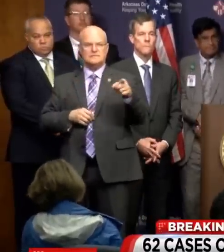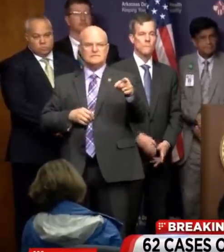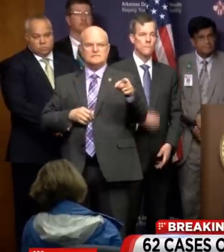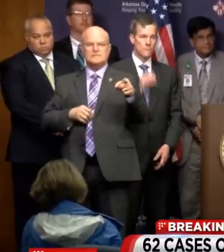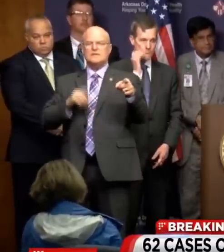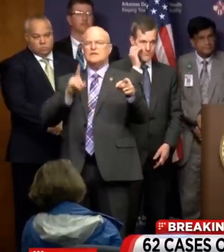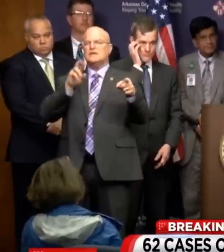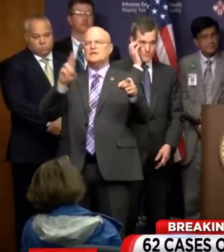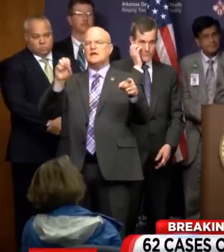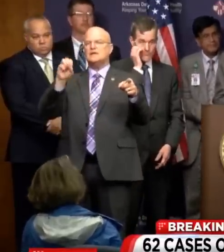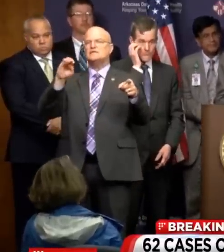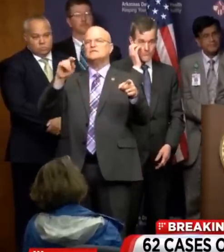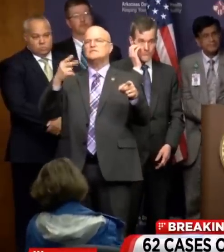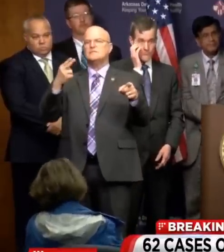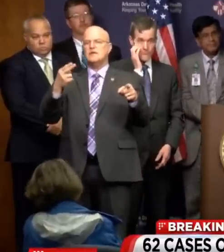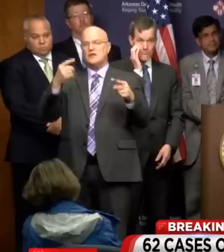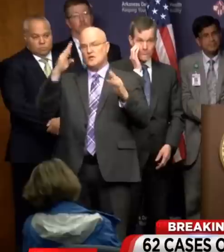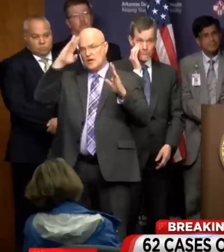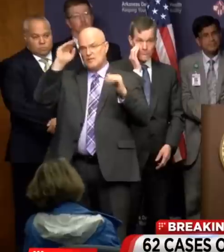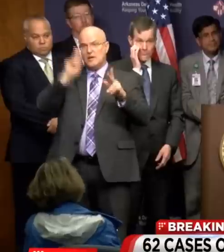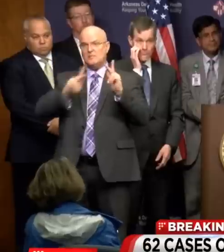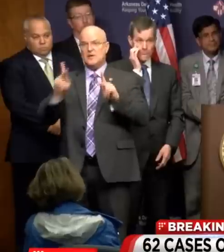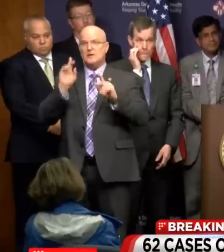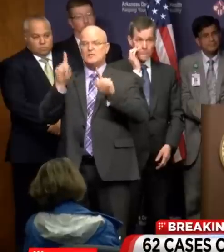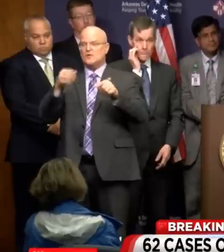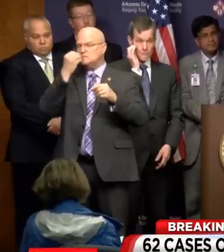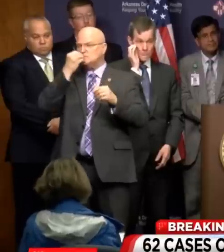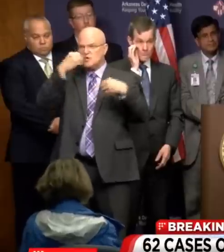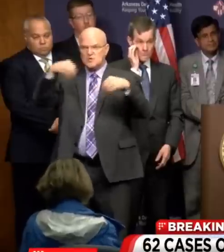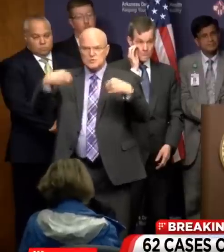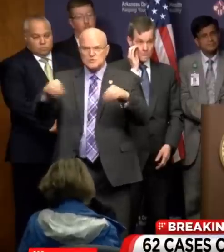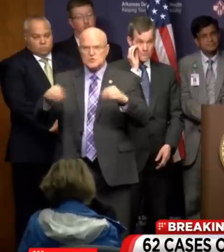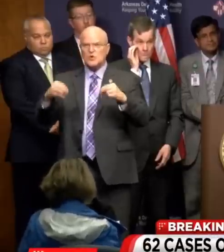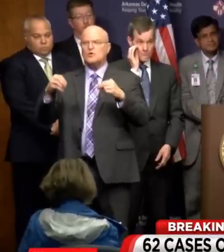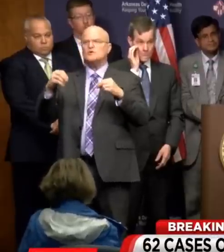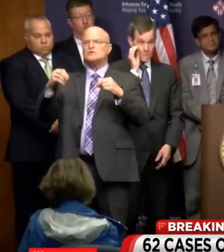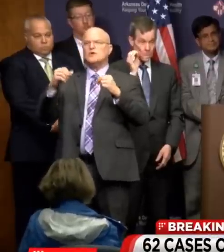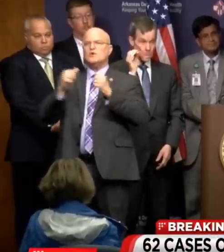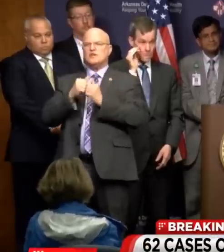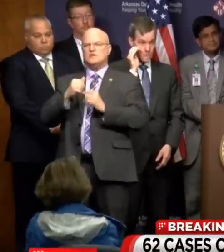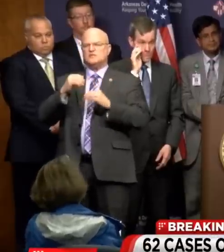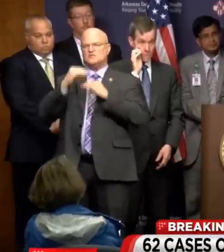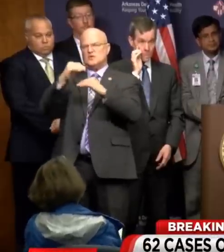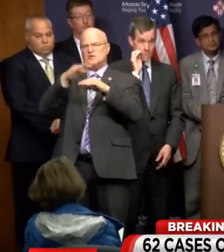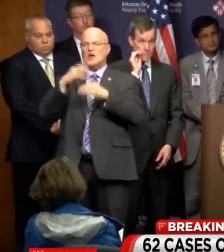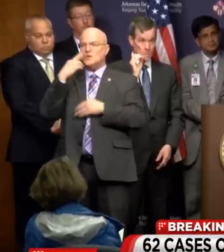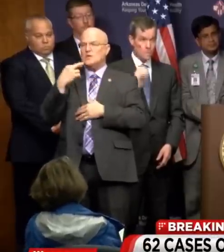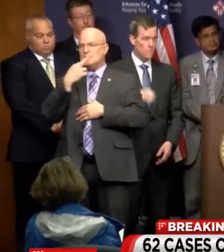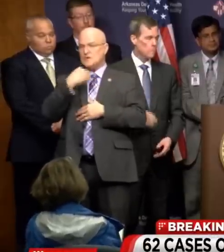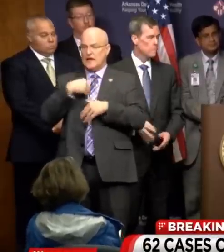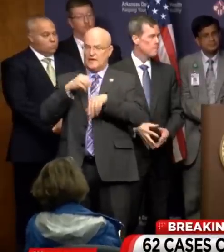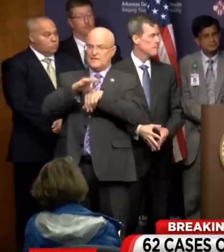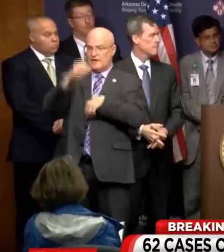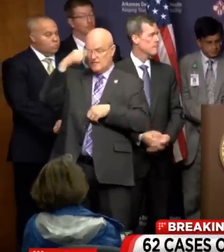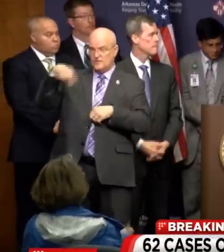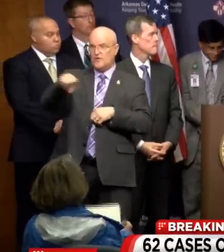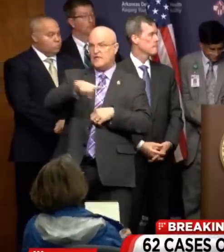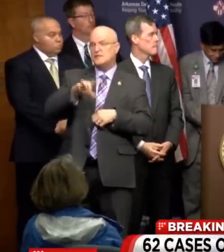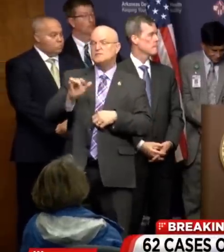you expect an influx of people going to grocery stores, retailers with this restriction on restaurants, and do you have any advice for them